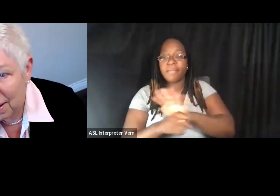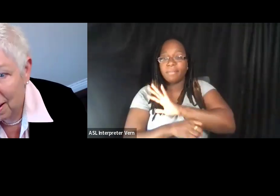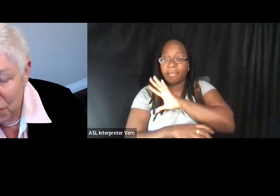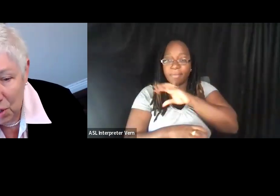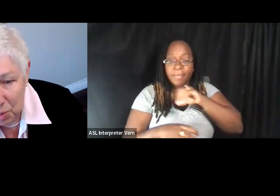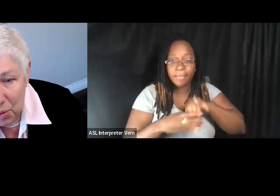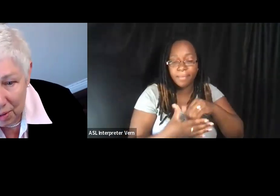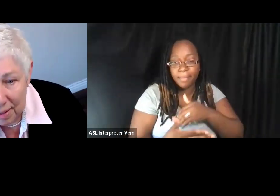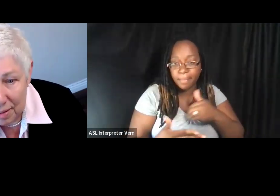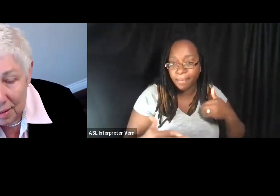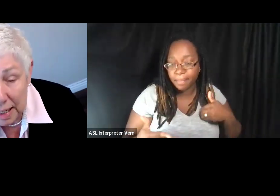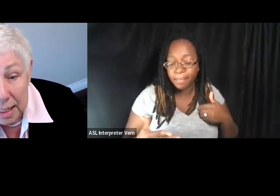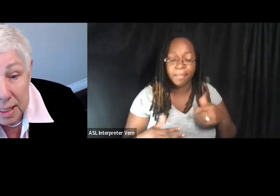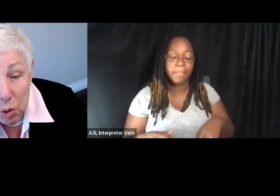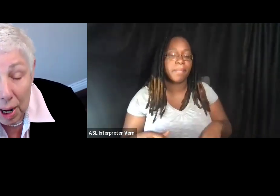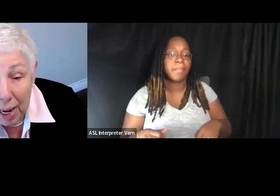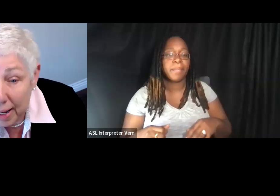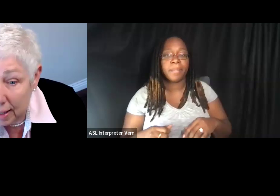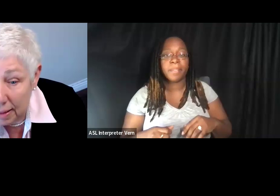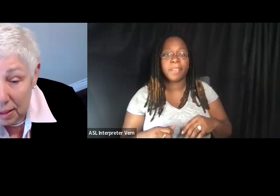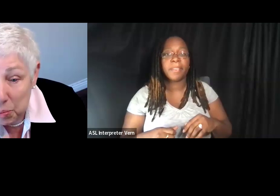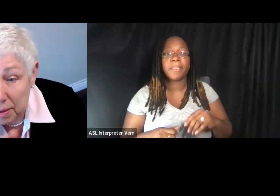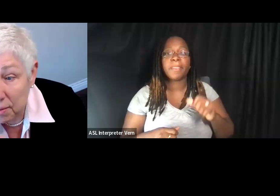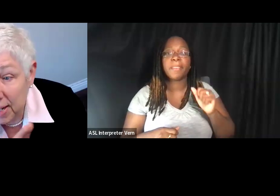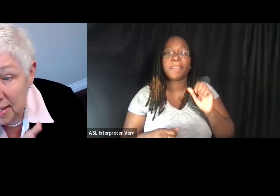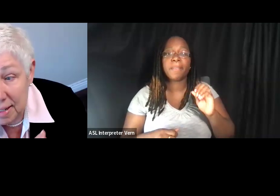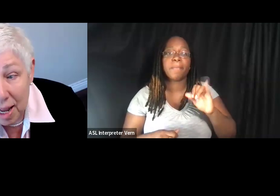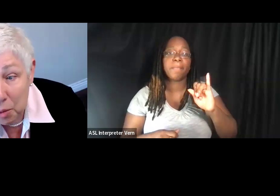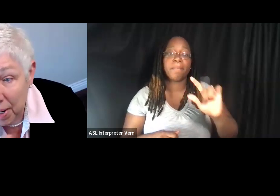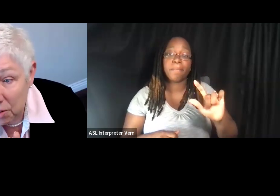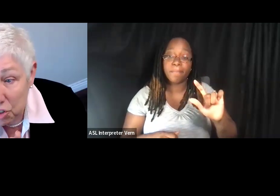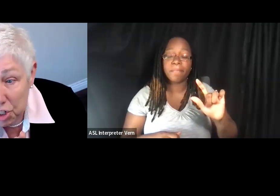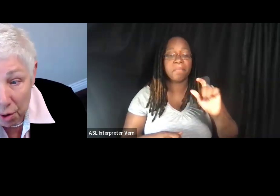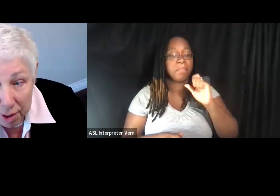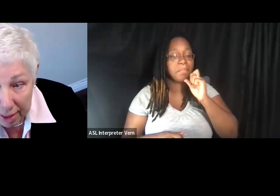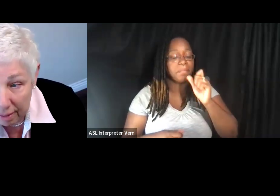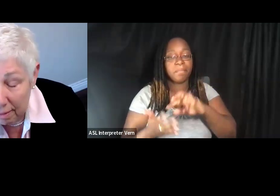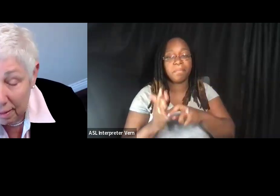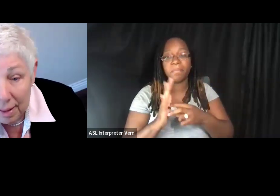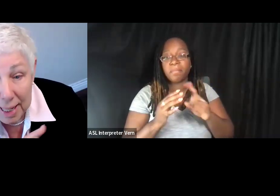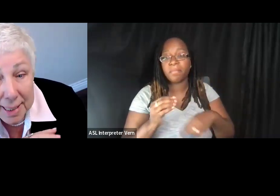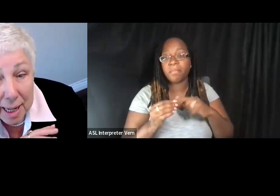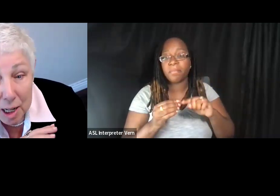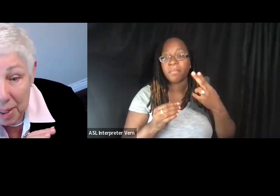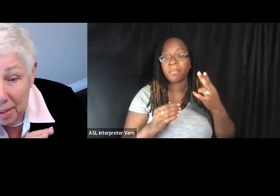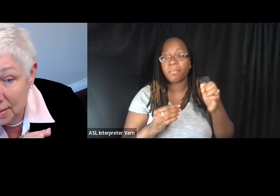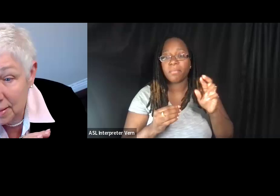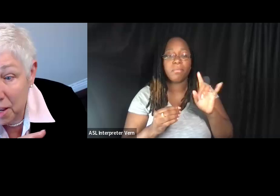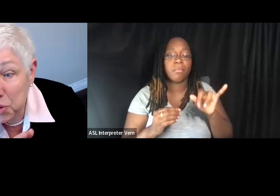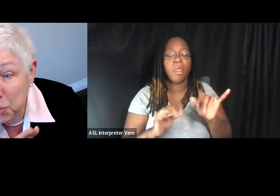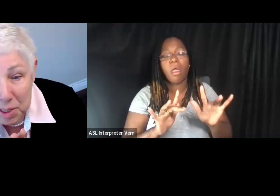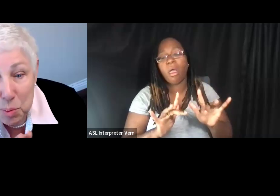members of their communities. So IL, independent living, is not about charity. It's not